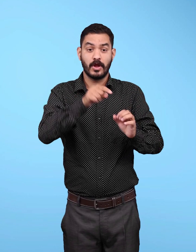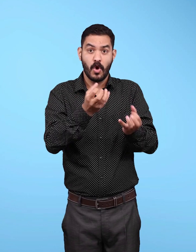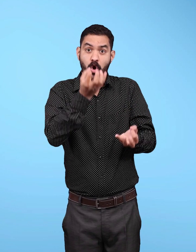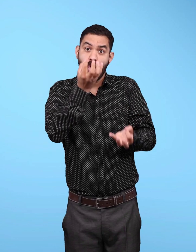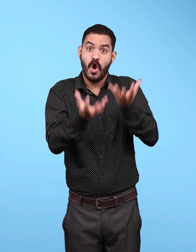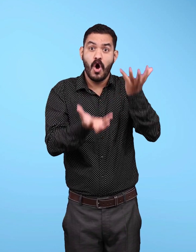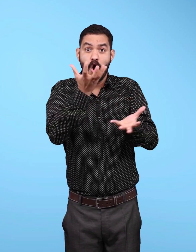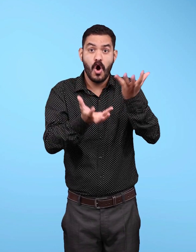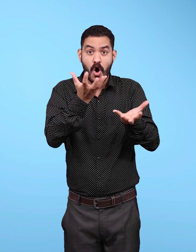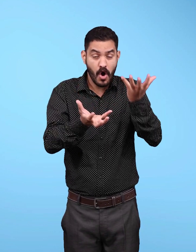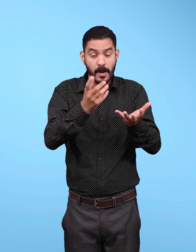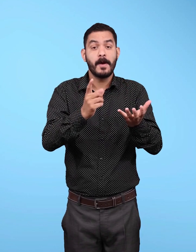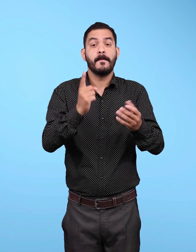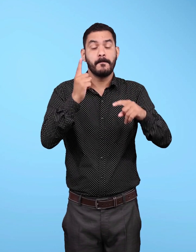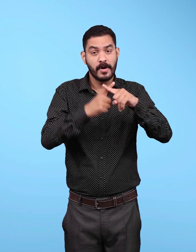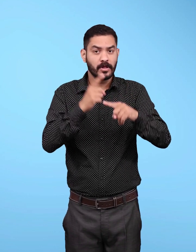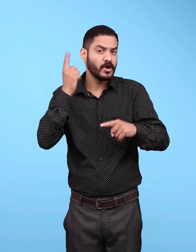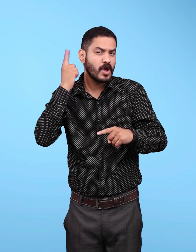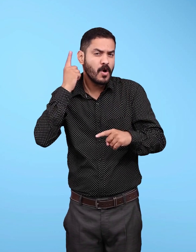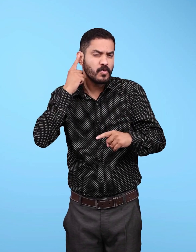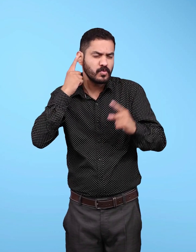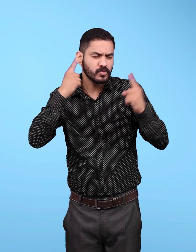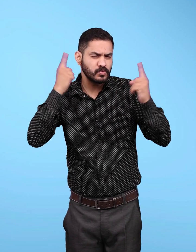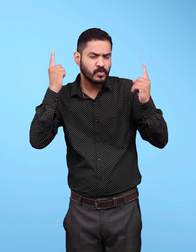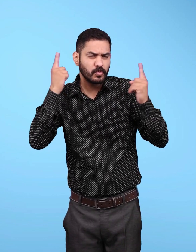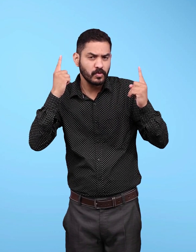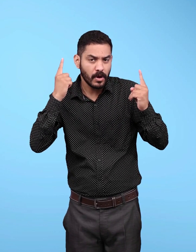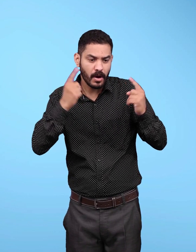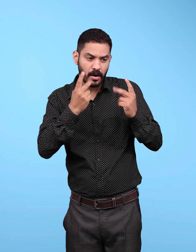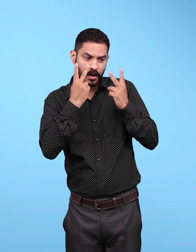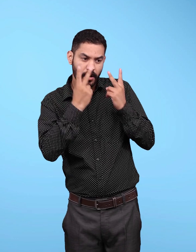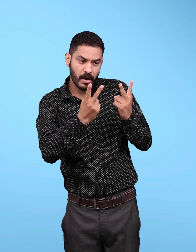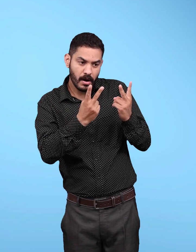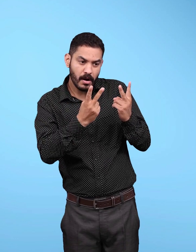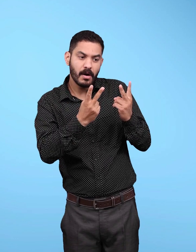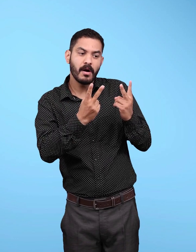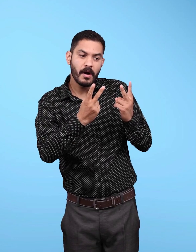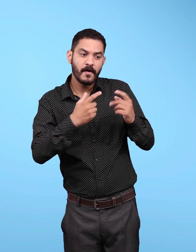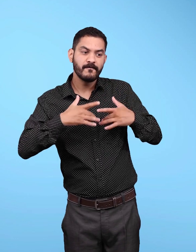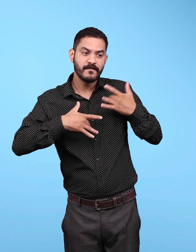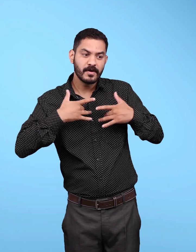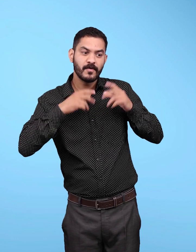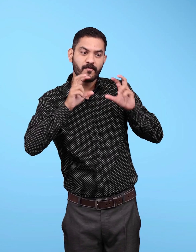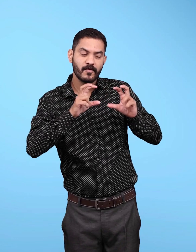It was very hot and noisy, and yet it was fascinating to watch what was happening.